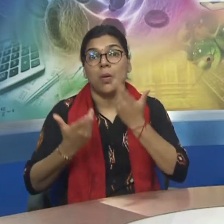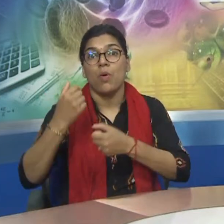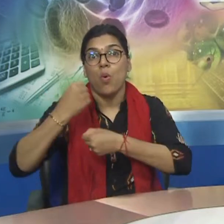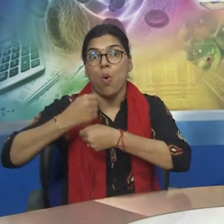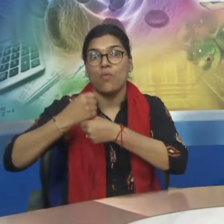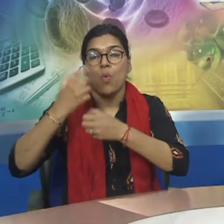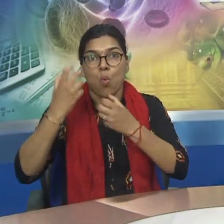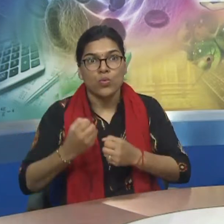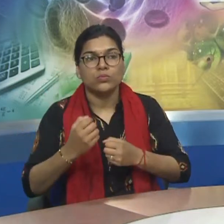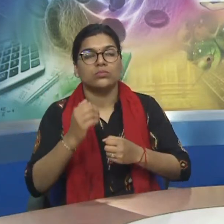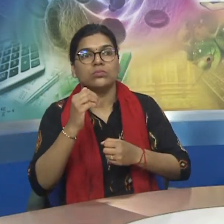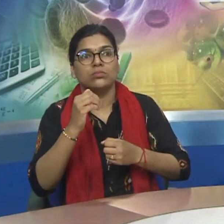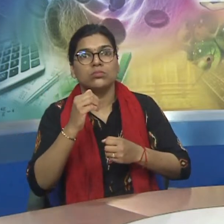in the data and how to